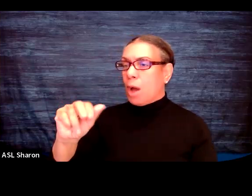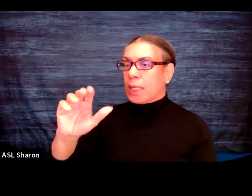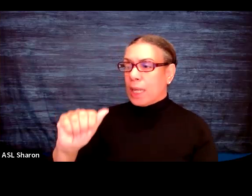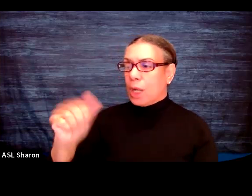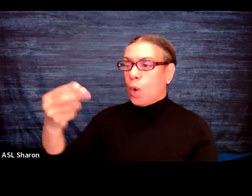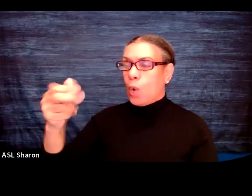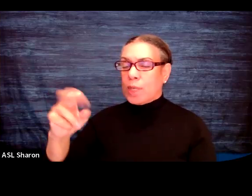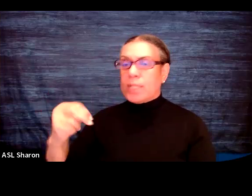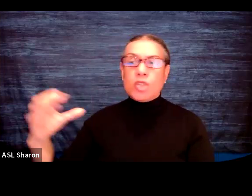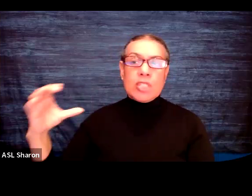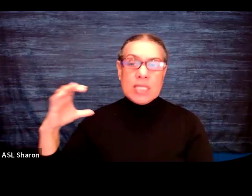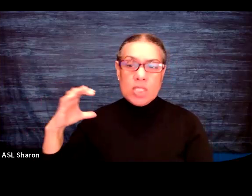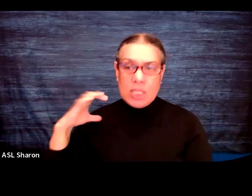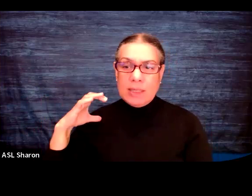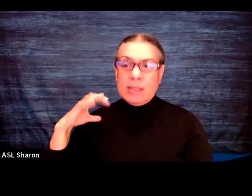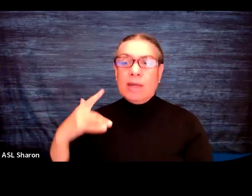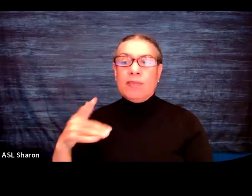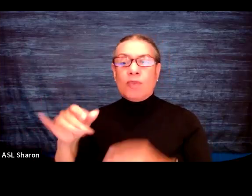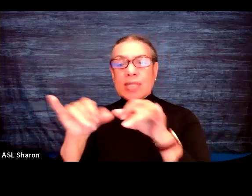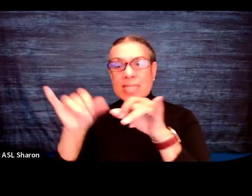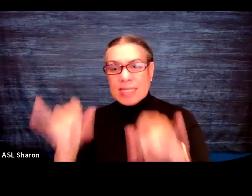of Data Information and Systems Improvement.